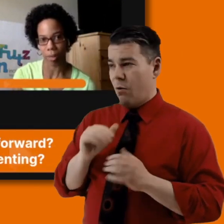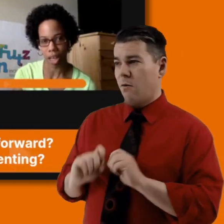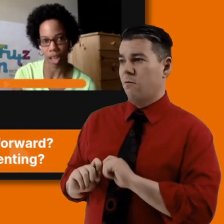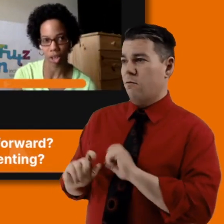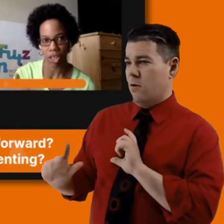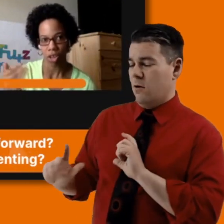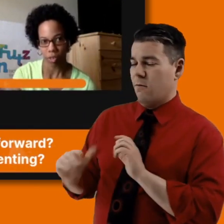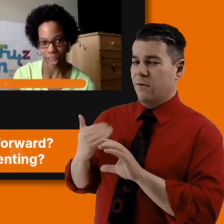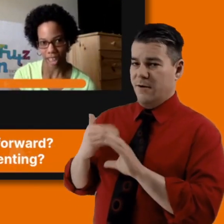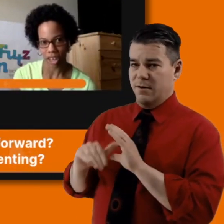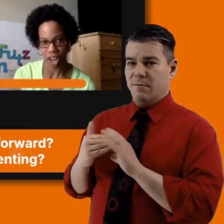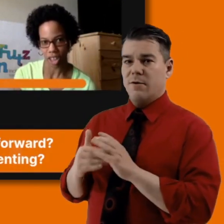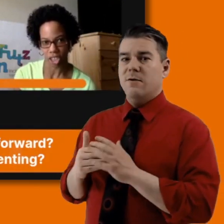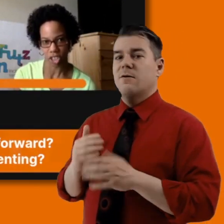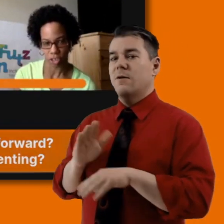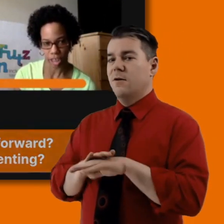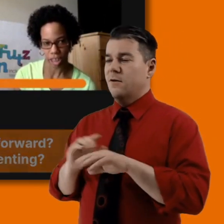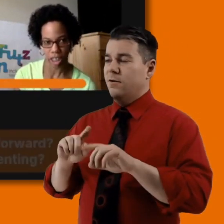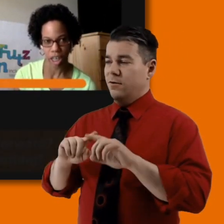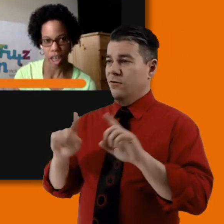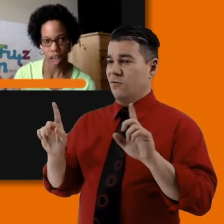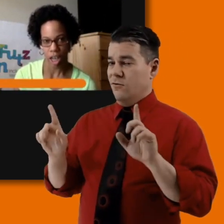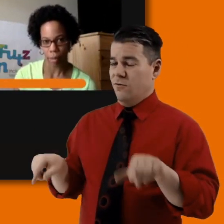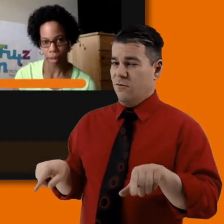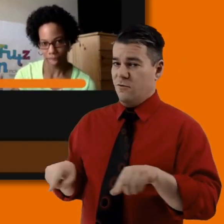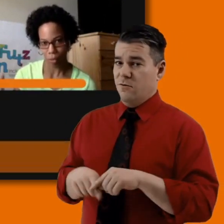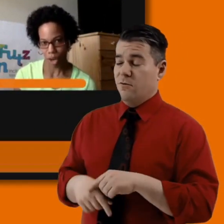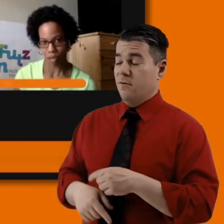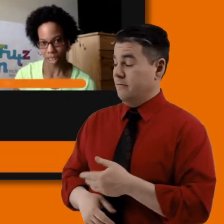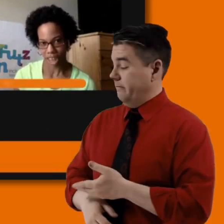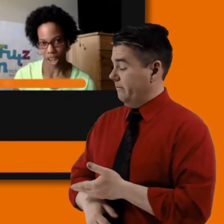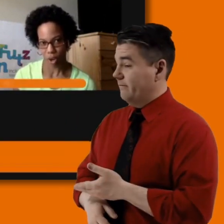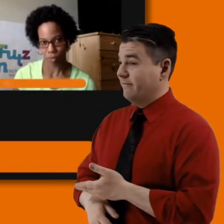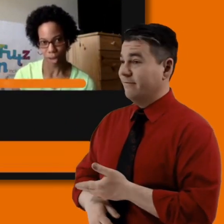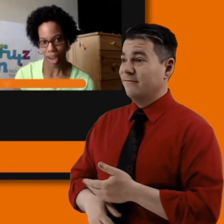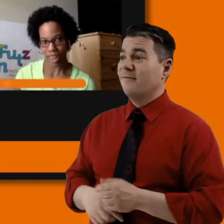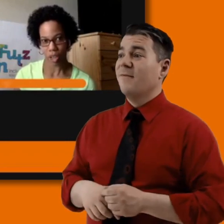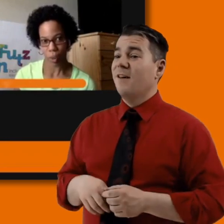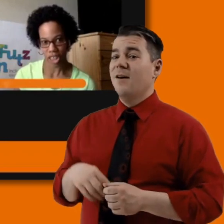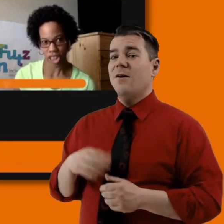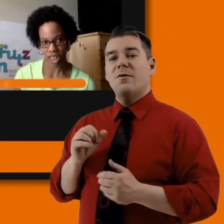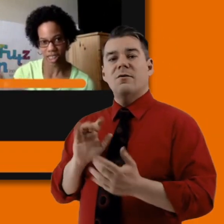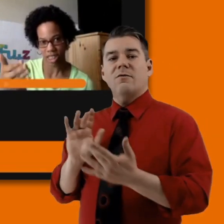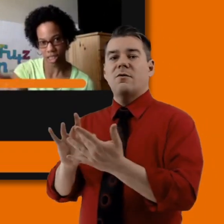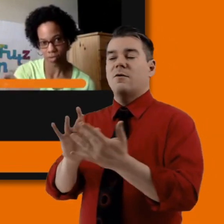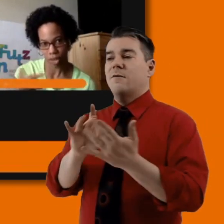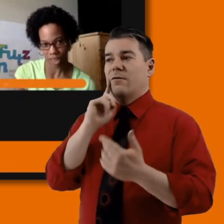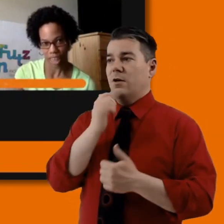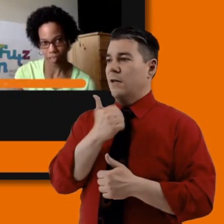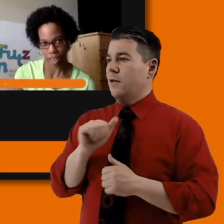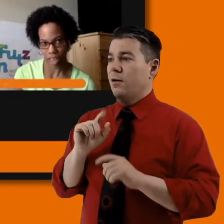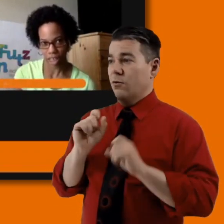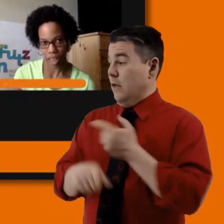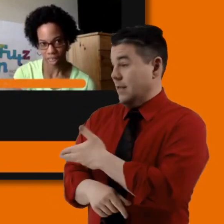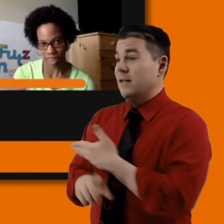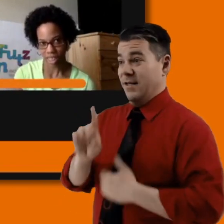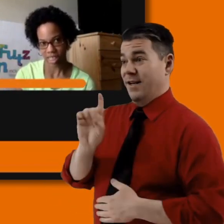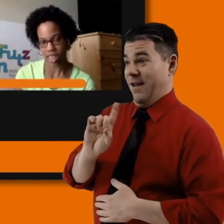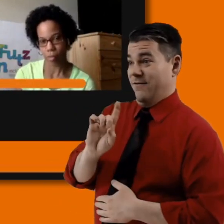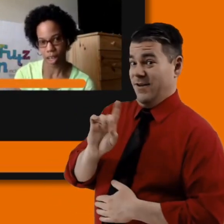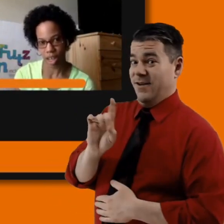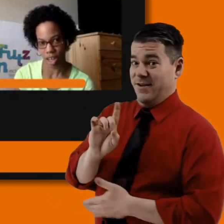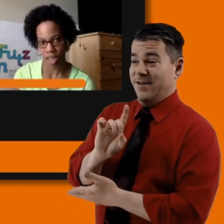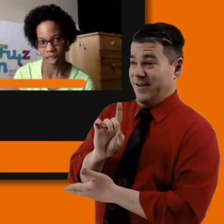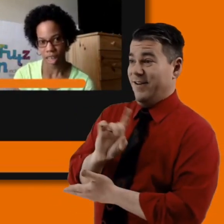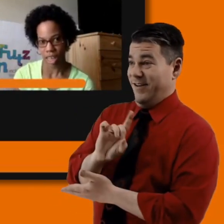your emails right here on the screen. If they want to reach out for any questions, this is for David. This is